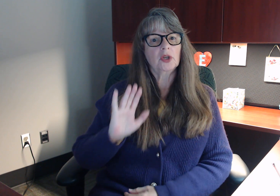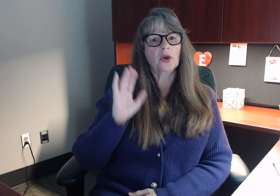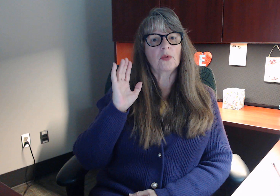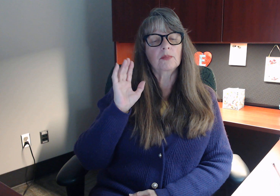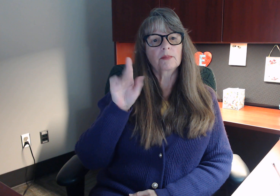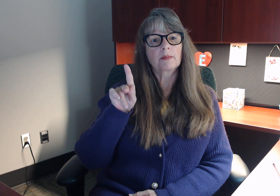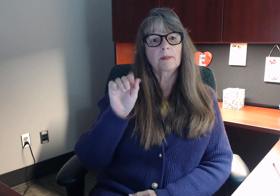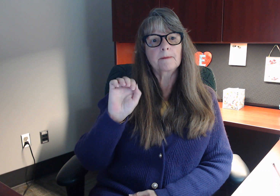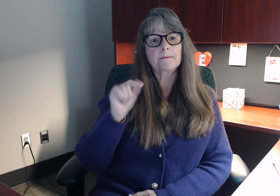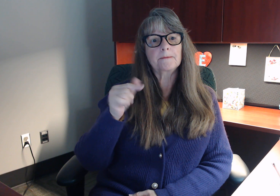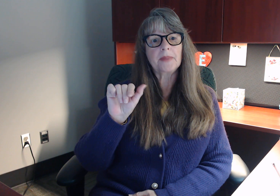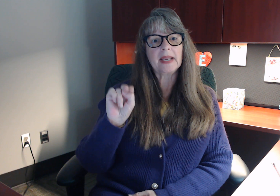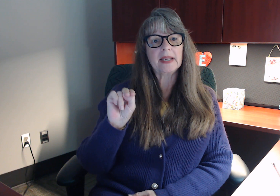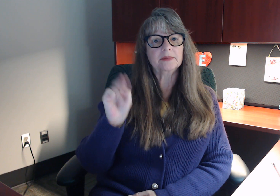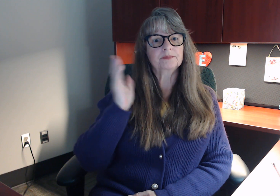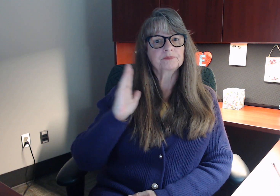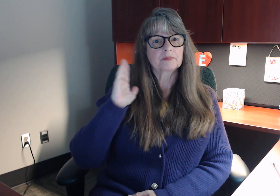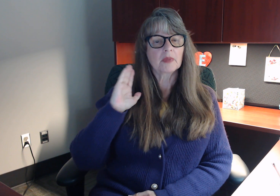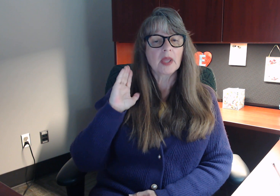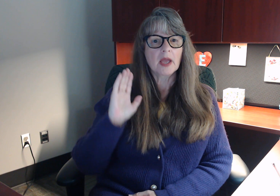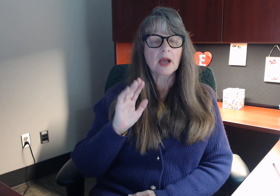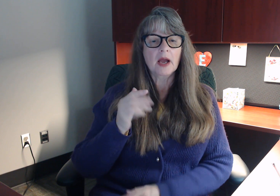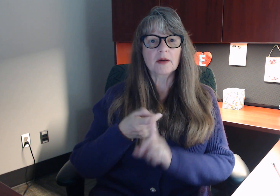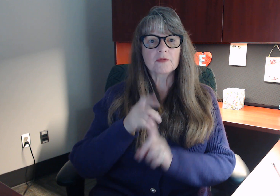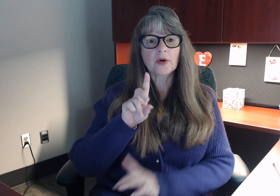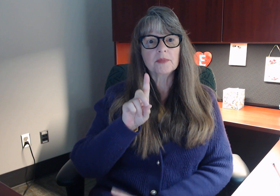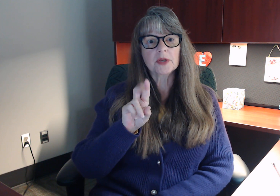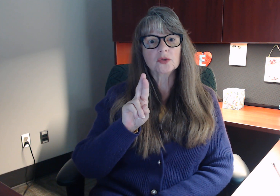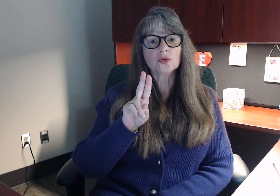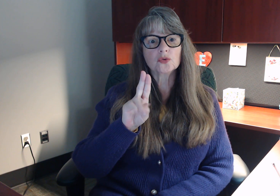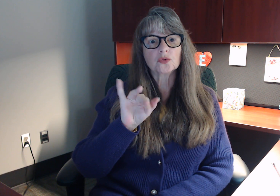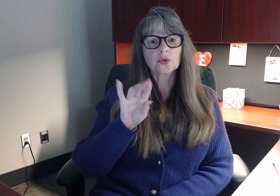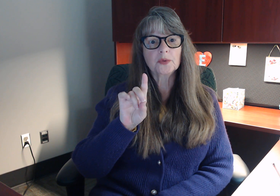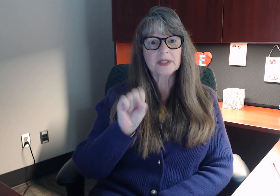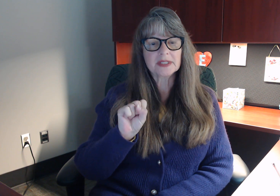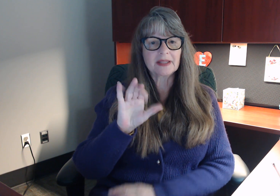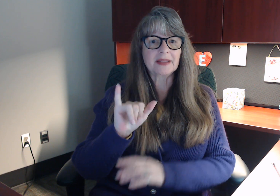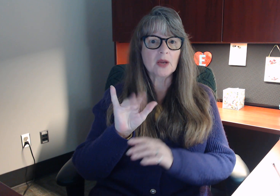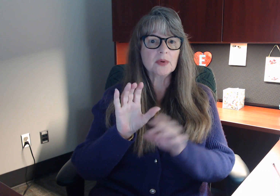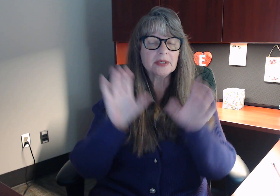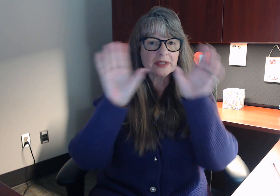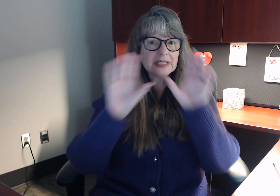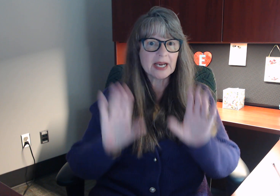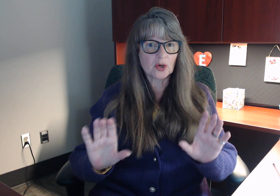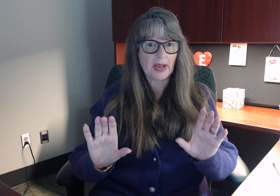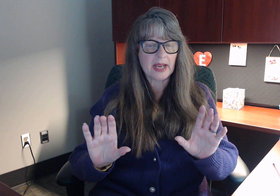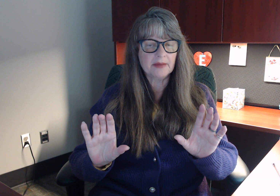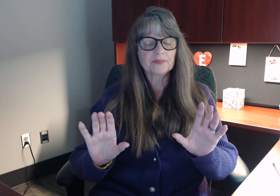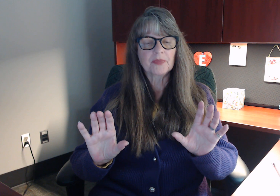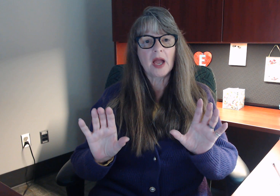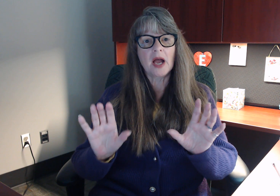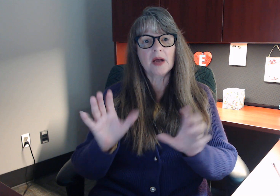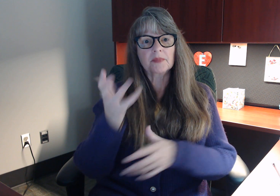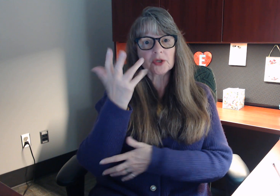know, pagan from the Druids, that they would decorate a